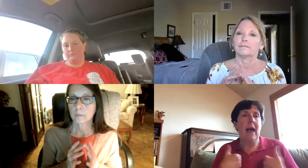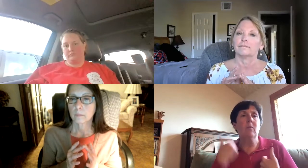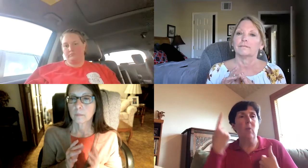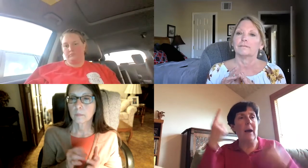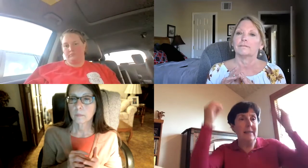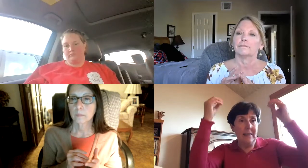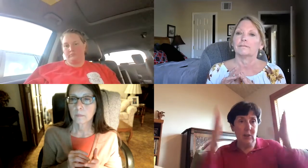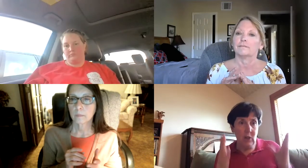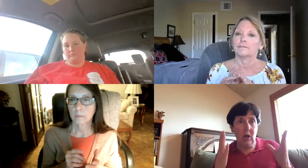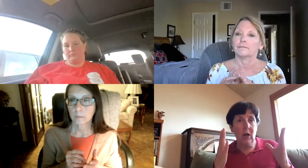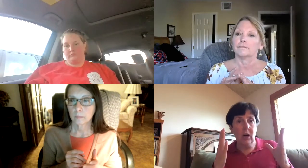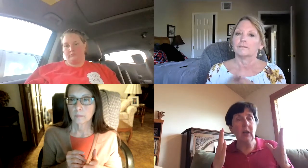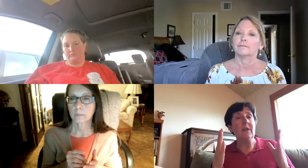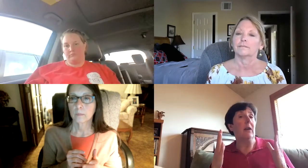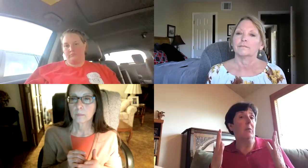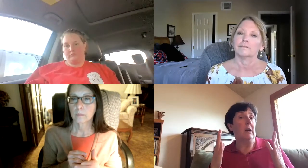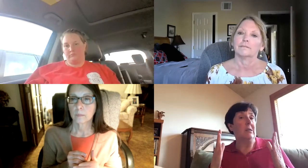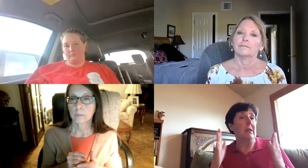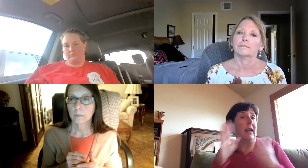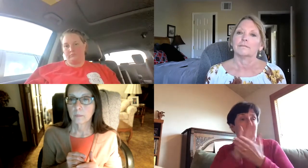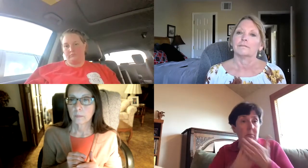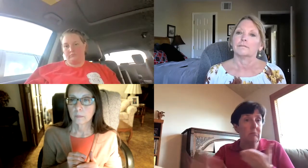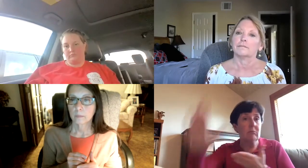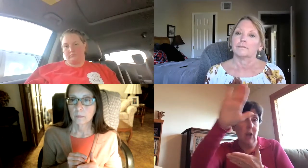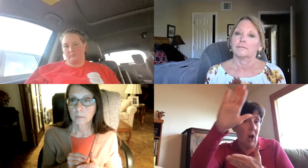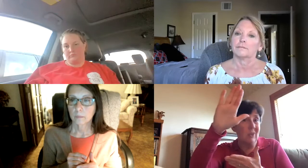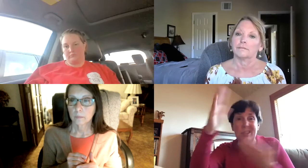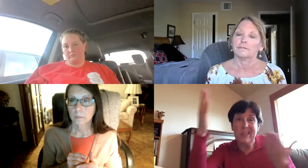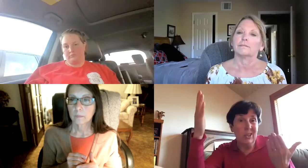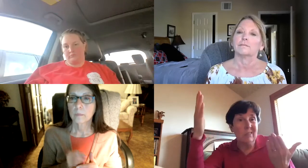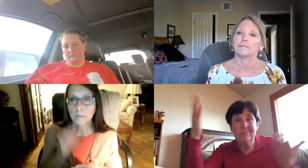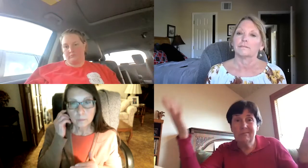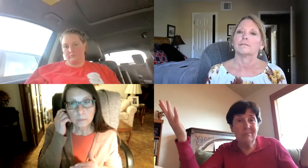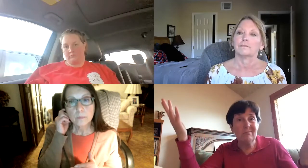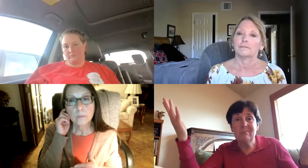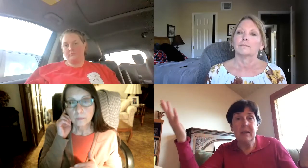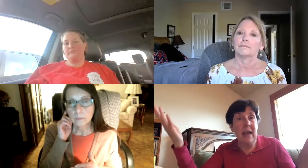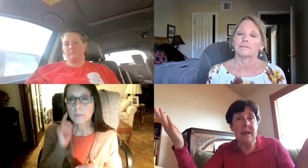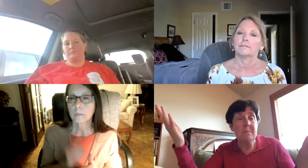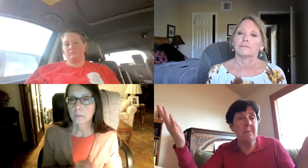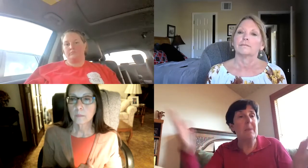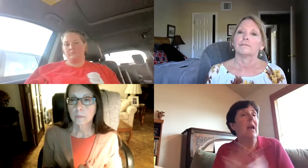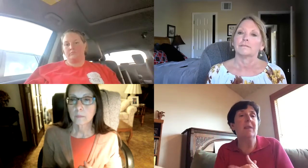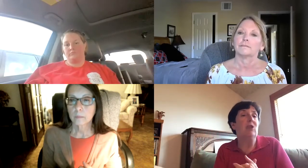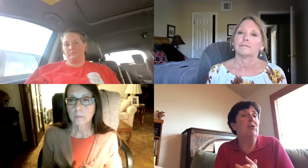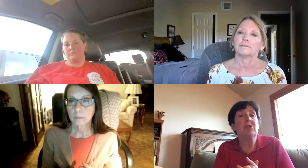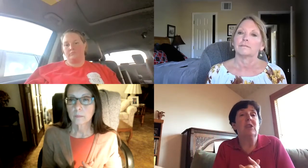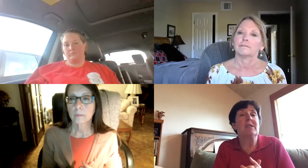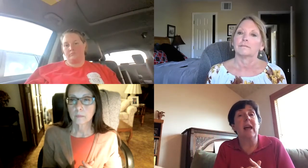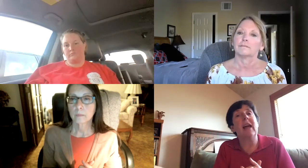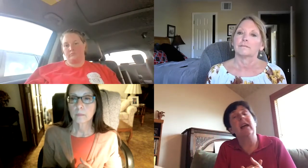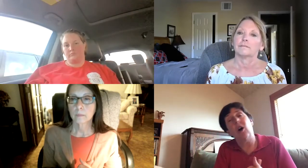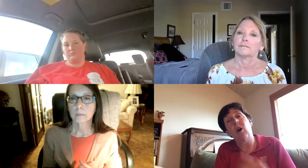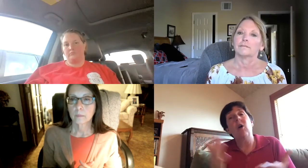I had one teacher that was a college teacher mm-hmm. name. And then you could